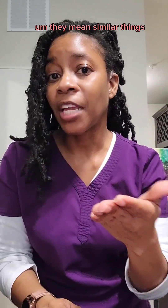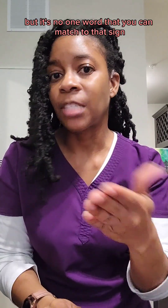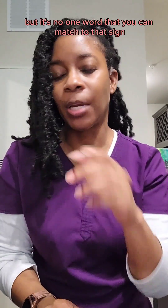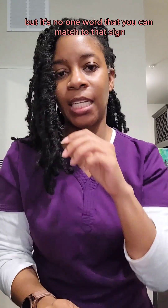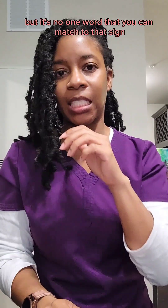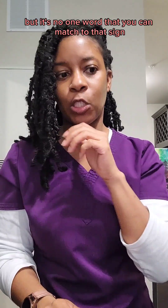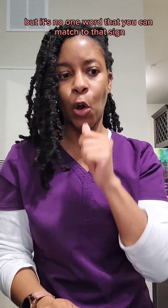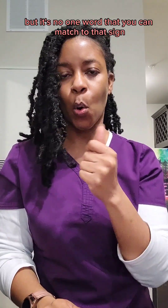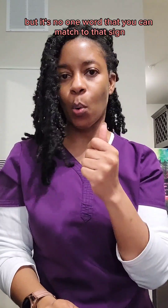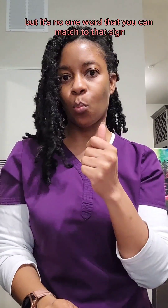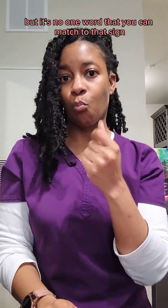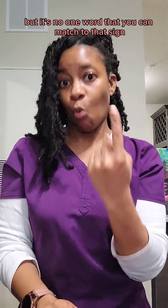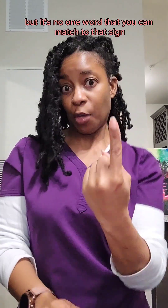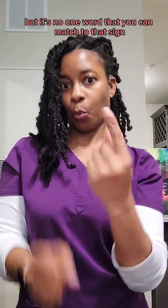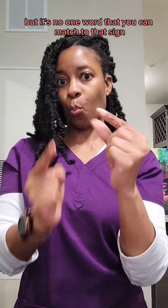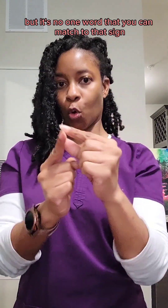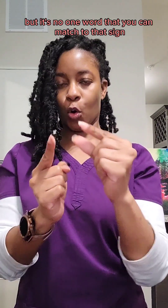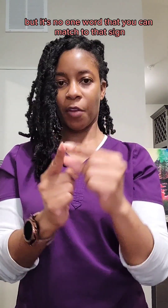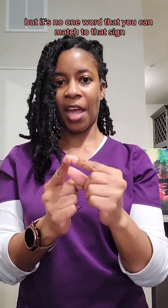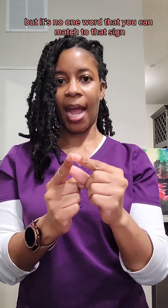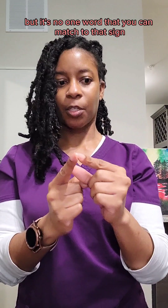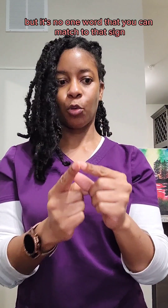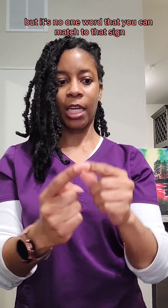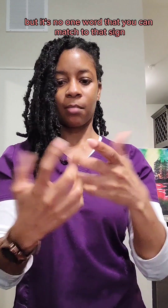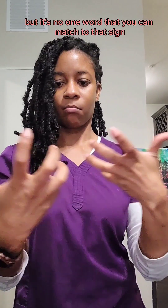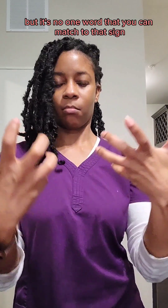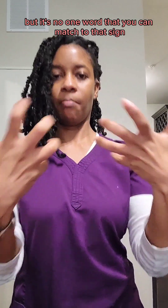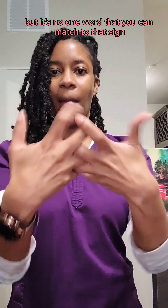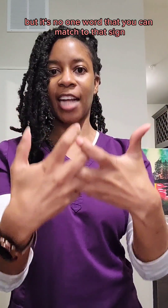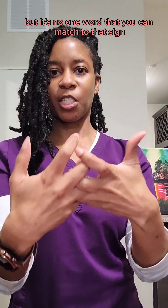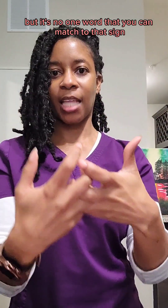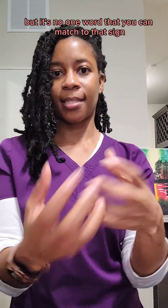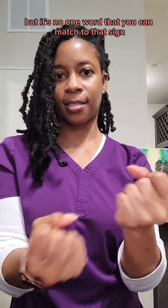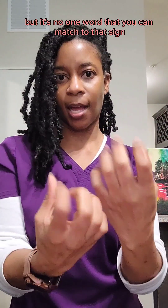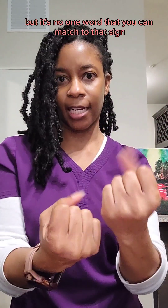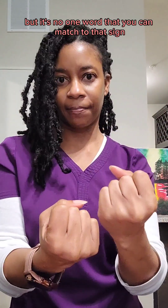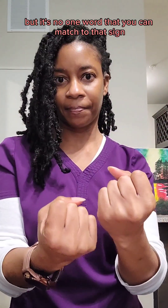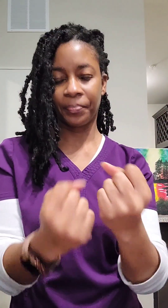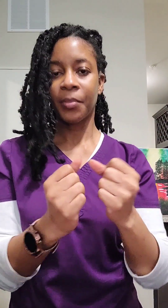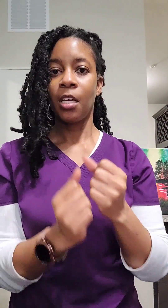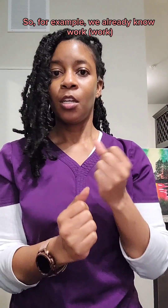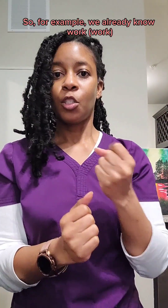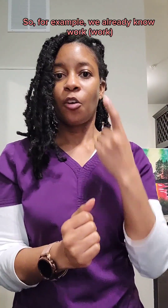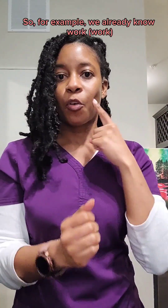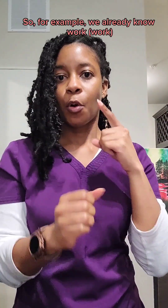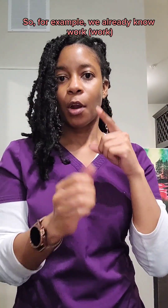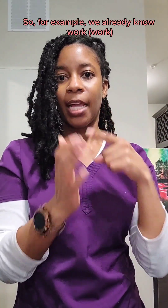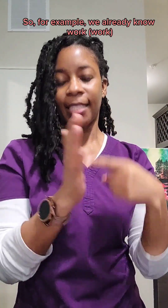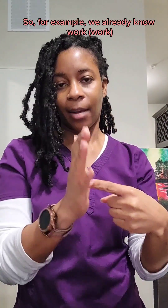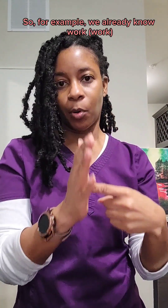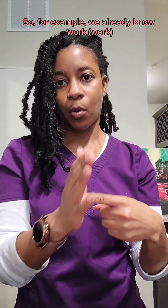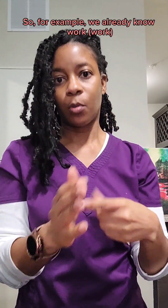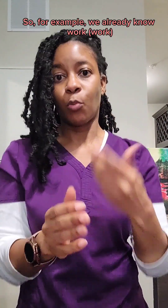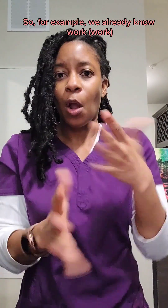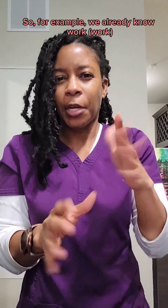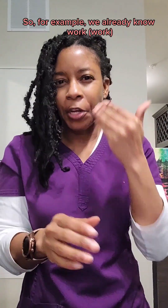but it's no one word that you can match to that sign. So for example, we already